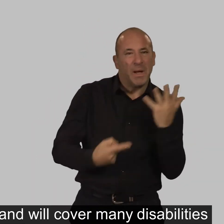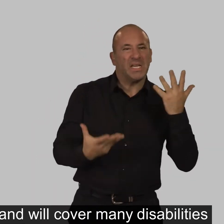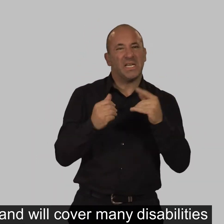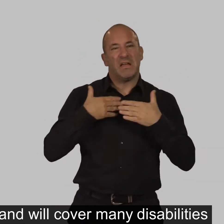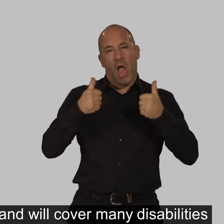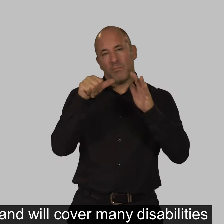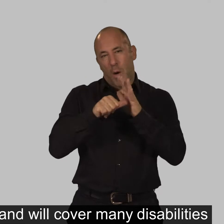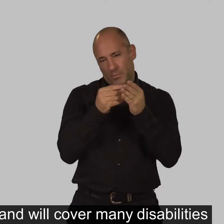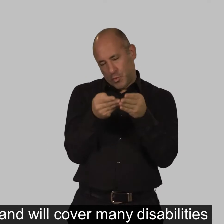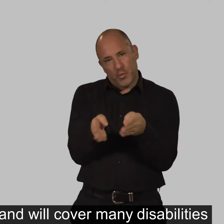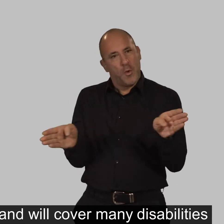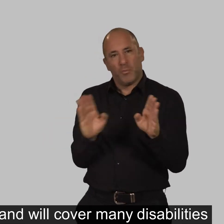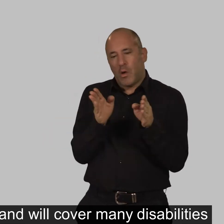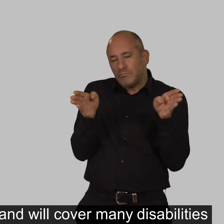many disabilities and health conditions.